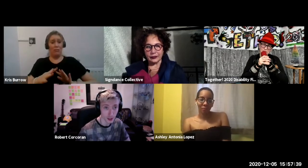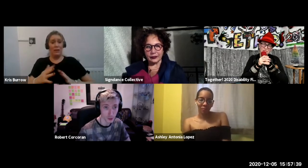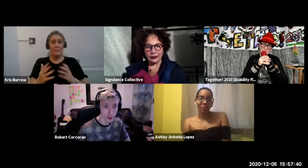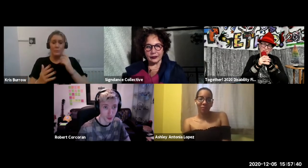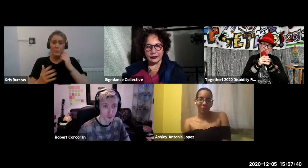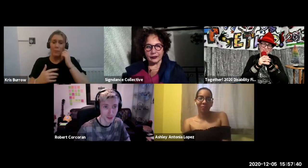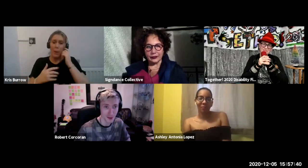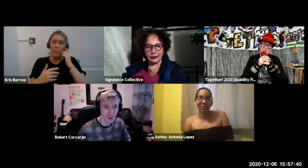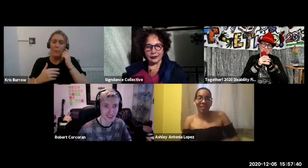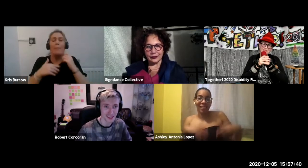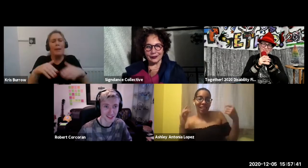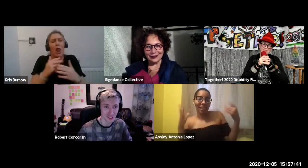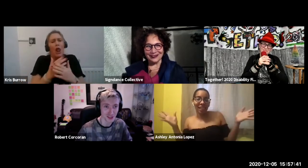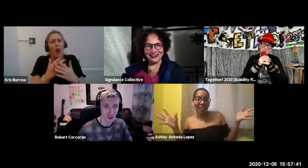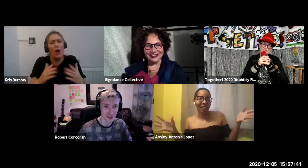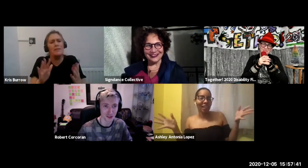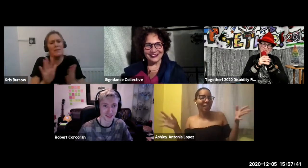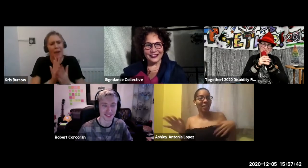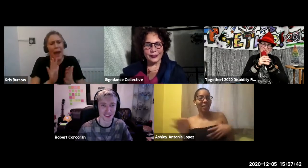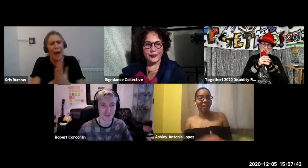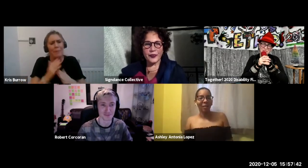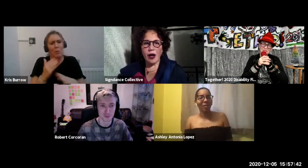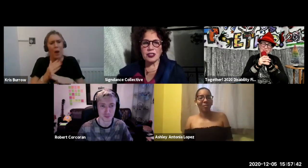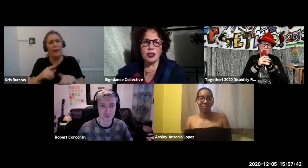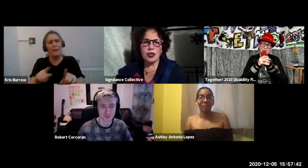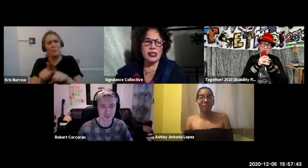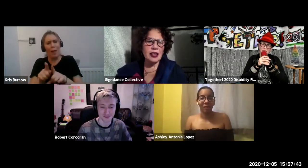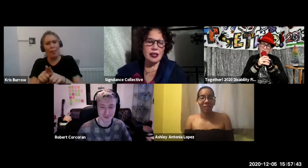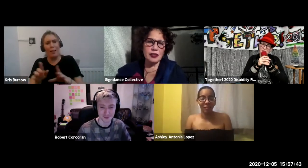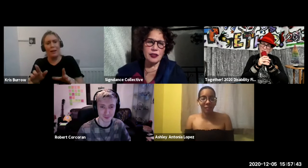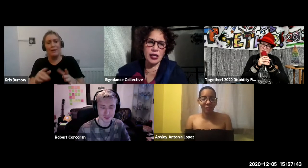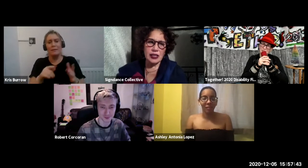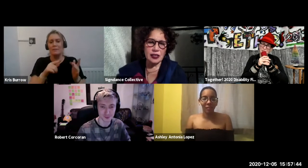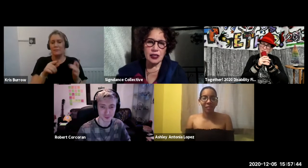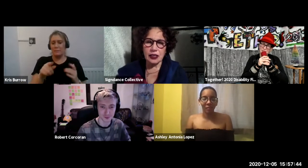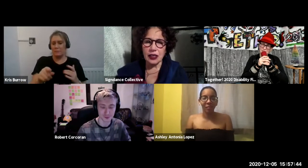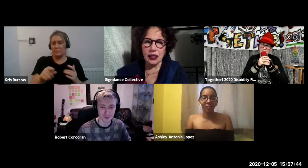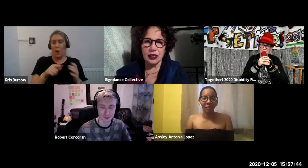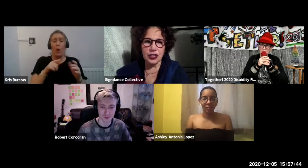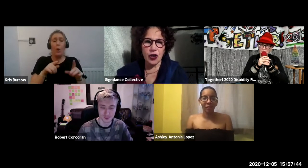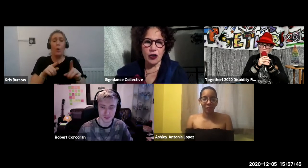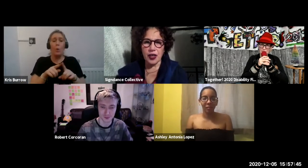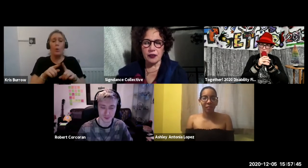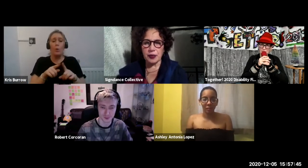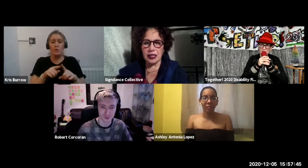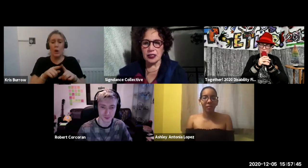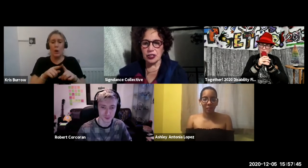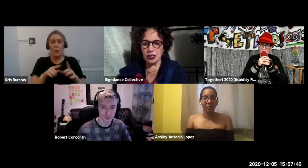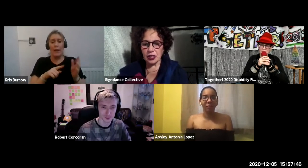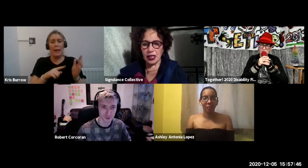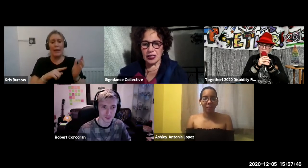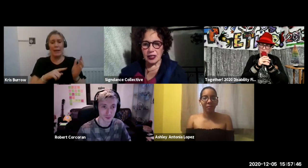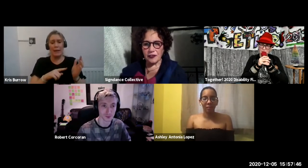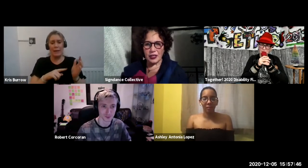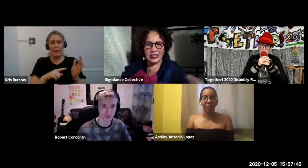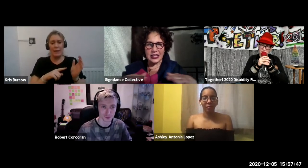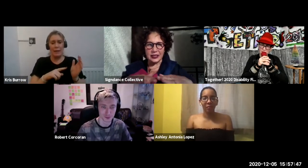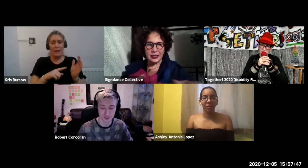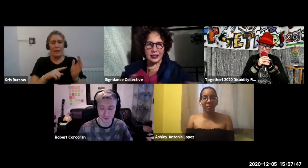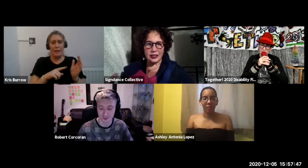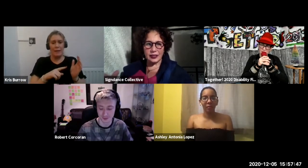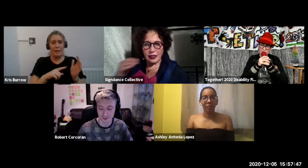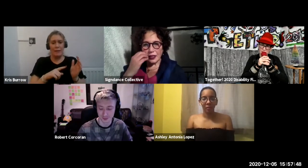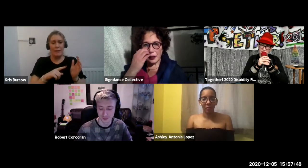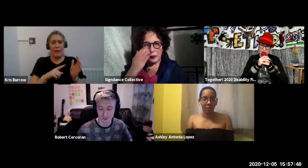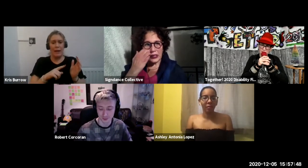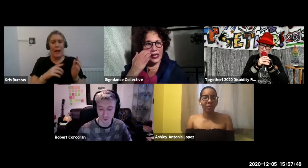pieces, by the way, but that one is an unnerving one. Yeah. Also, Leela, the way Leela shot that piece, it's in a very